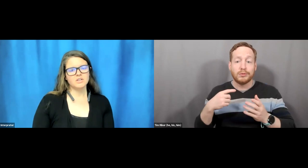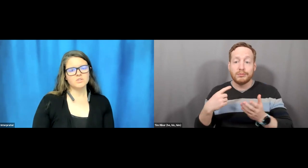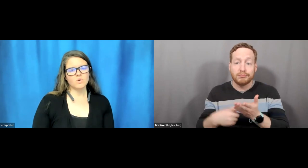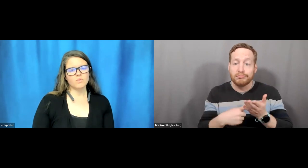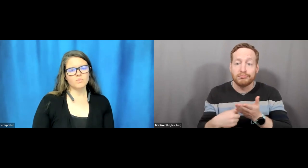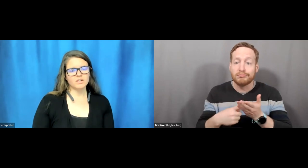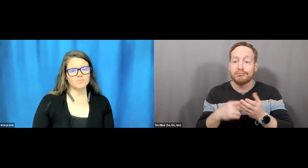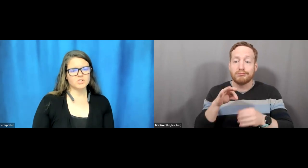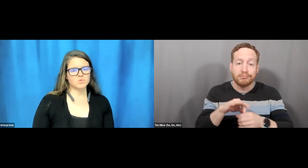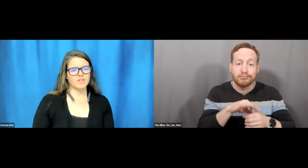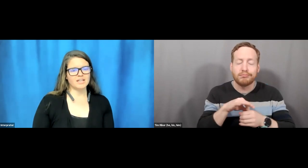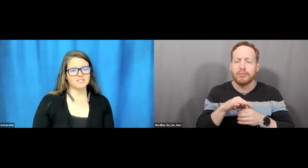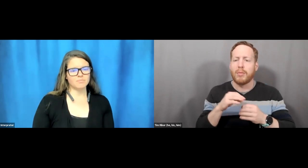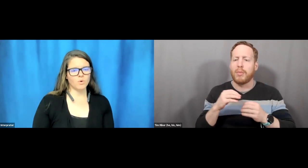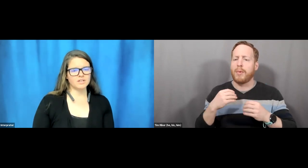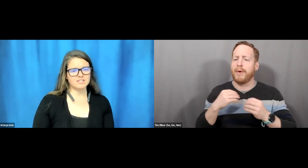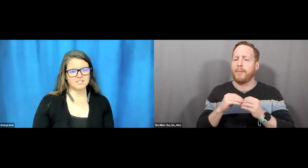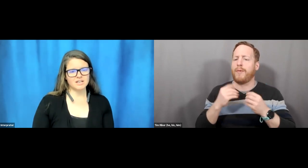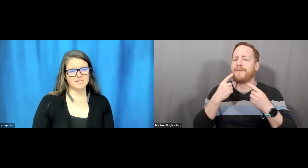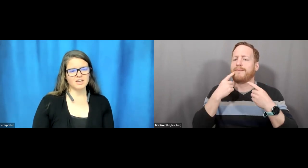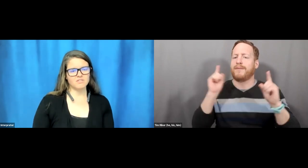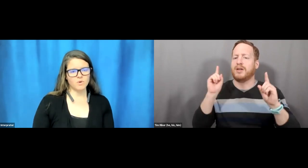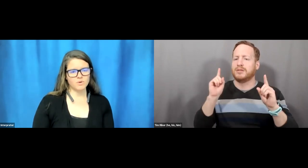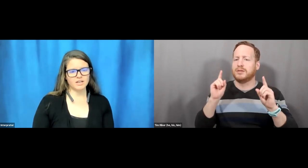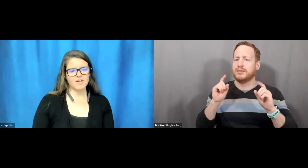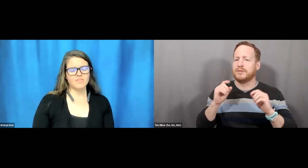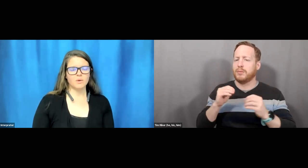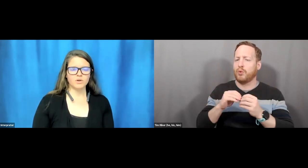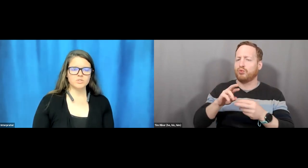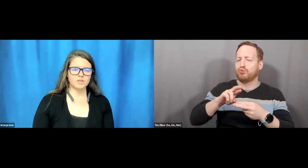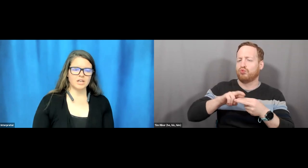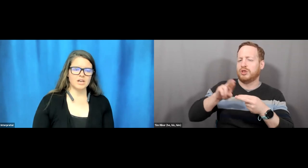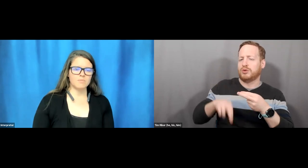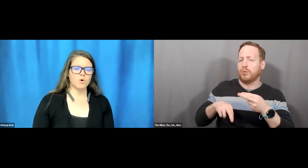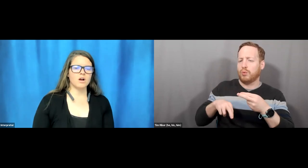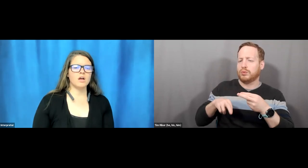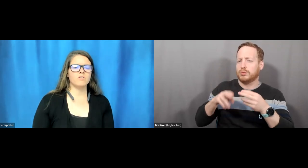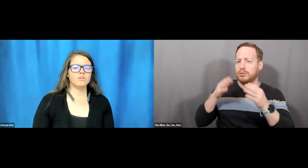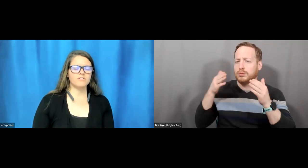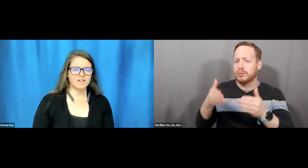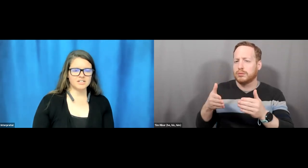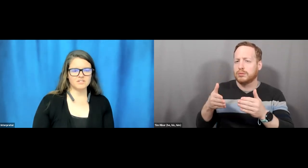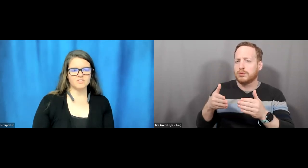So we want to make sure that as the board is discussing and voting, that we're doing it in a more effective